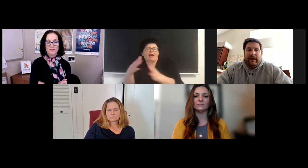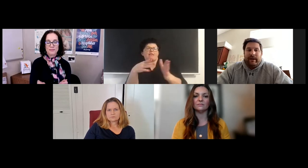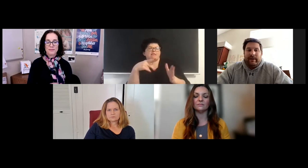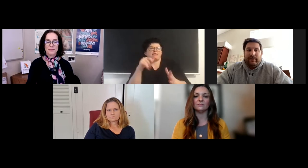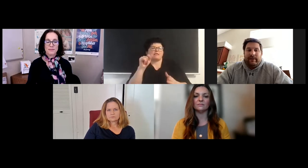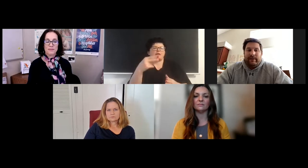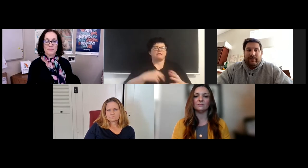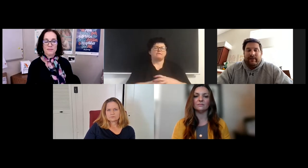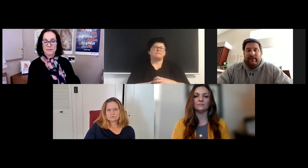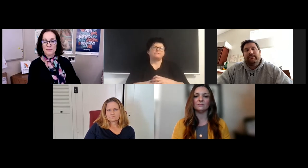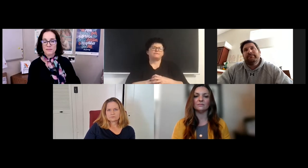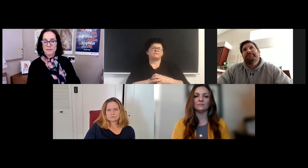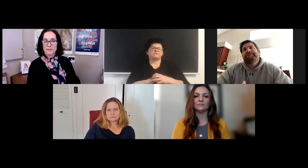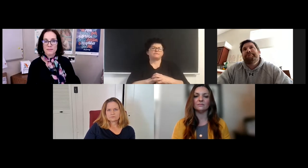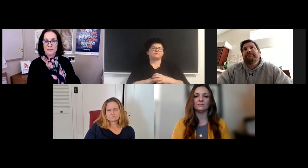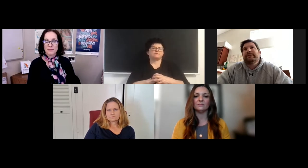And